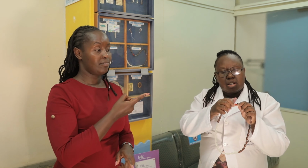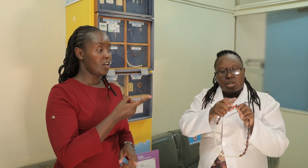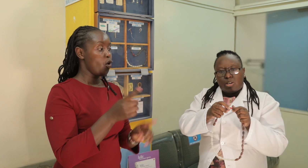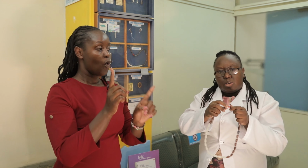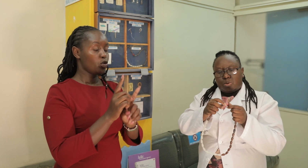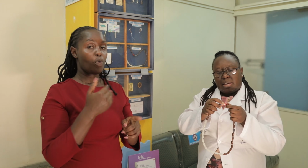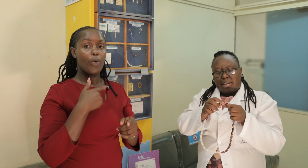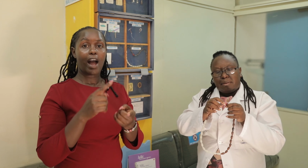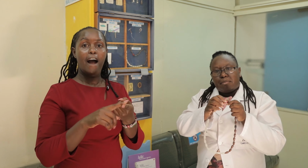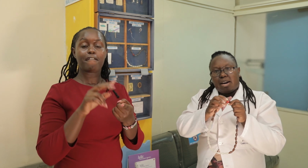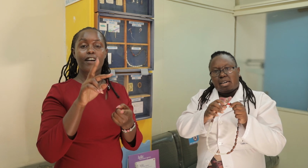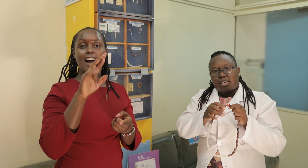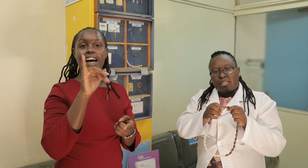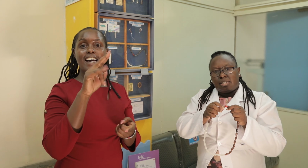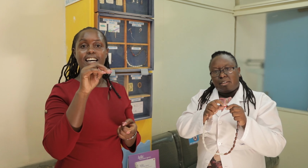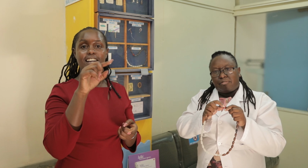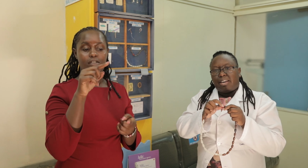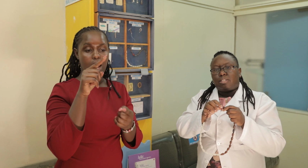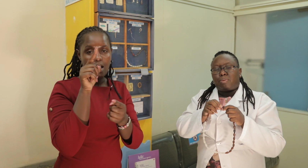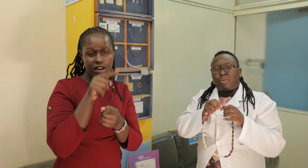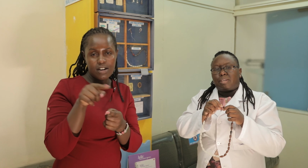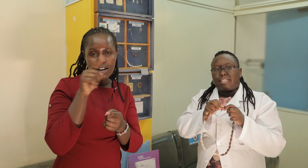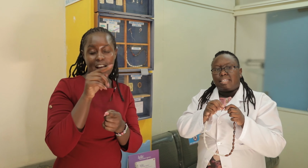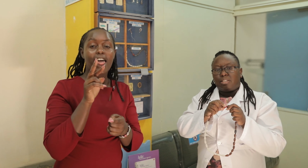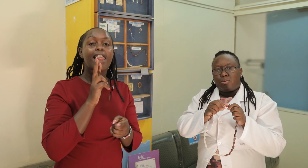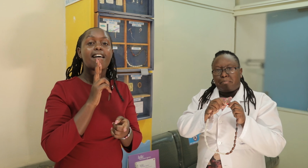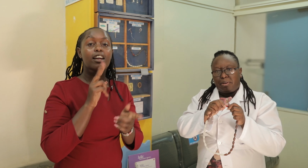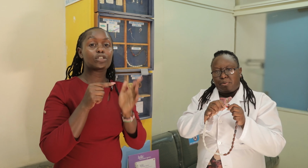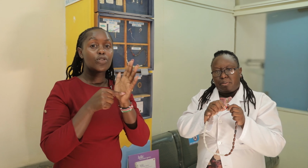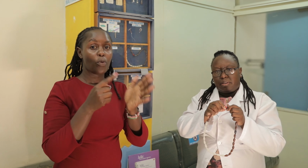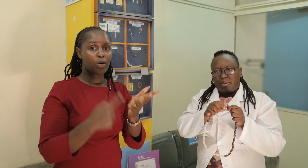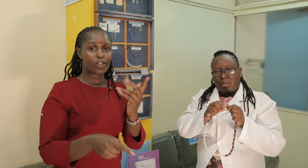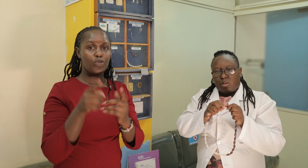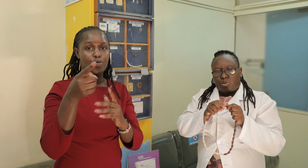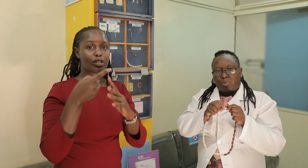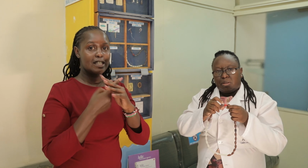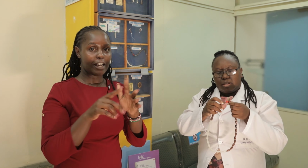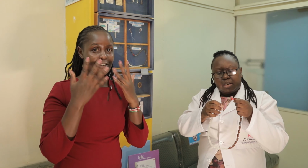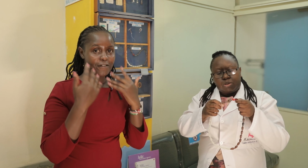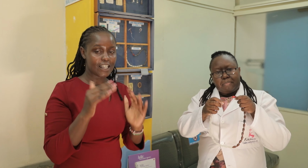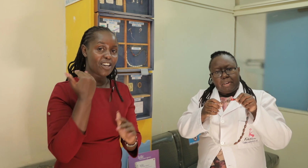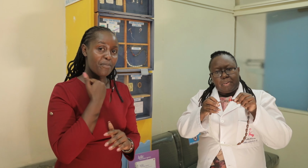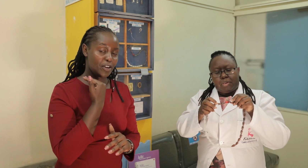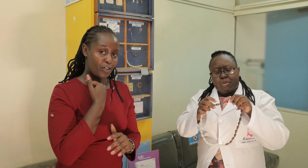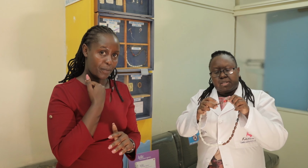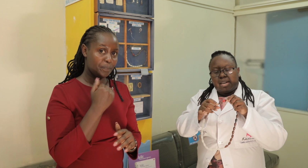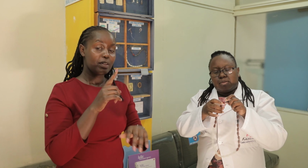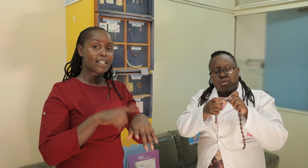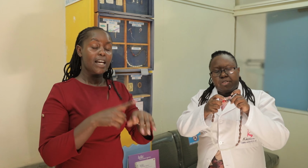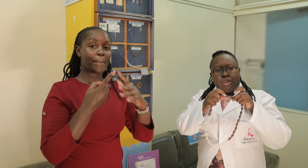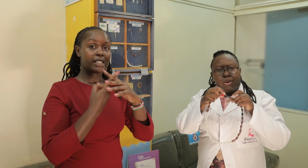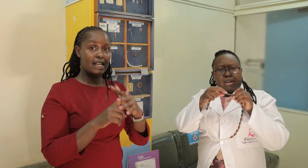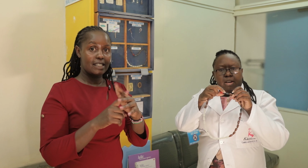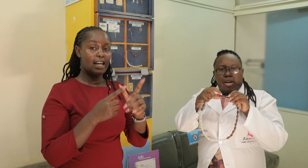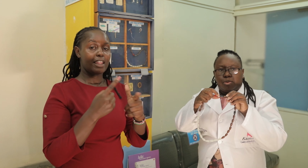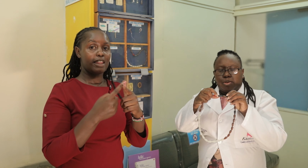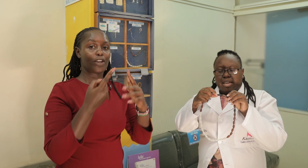ring. So the red mark signifies when you are starting your period. So when you start your period, you start